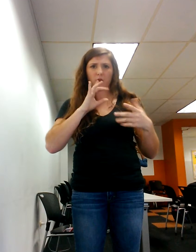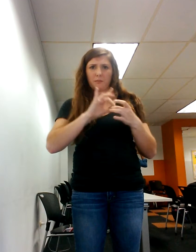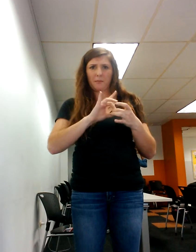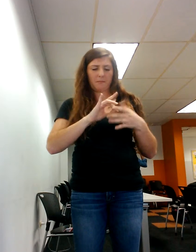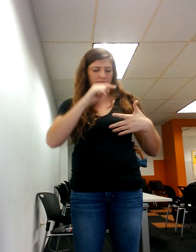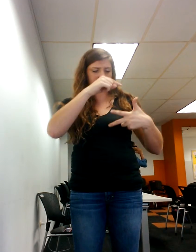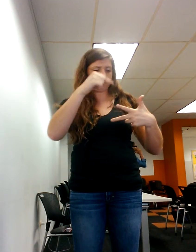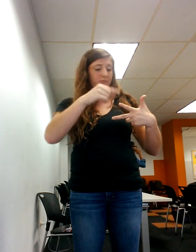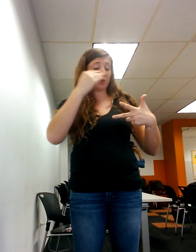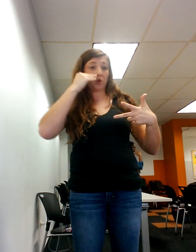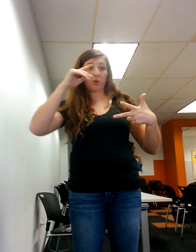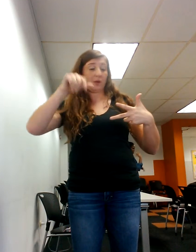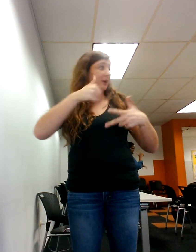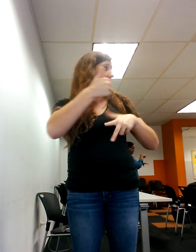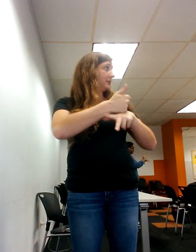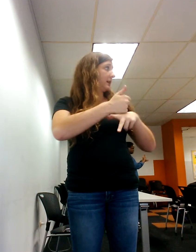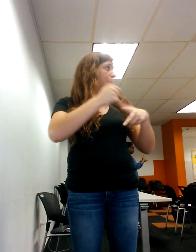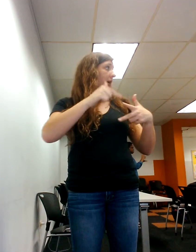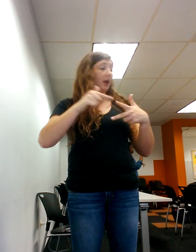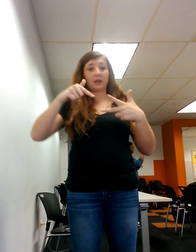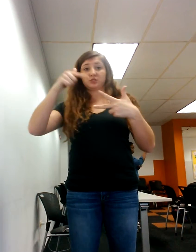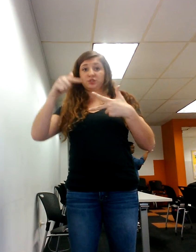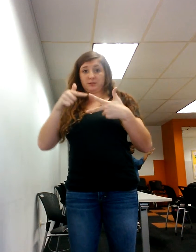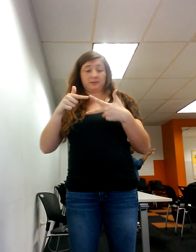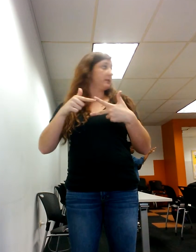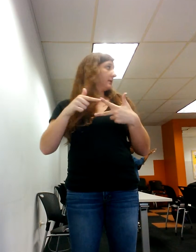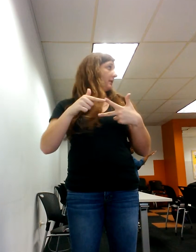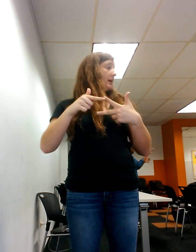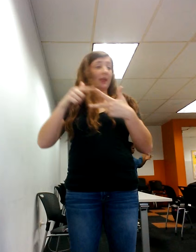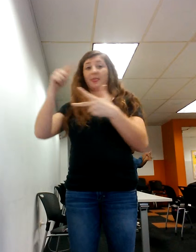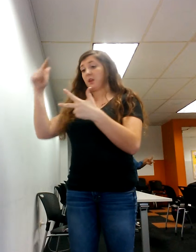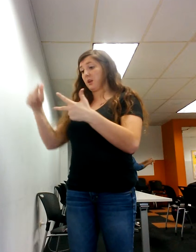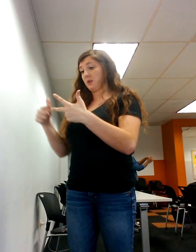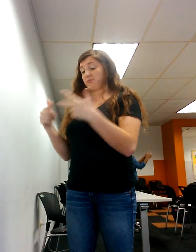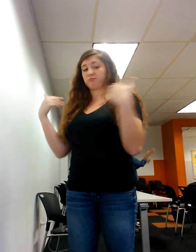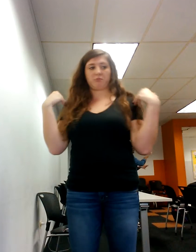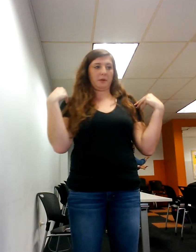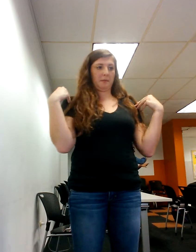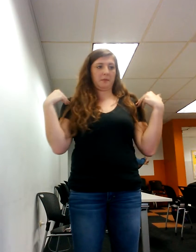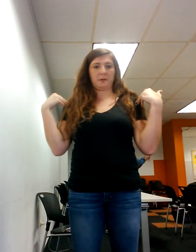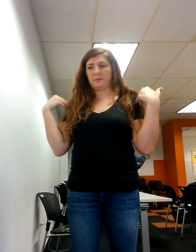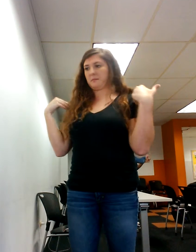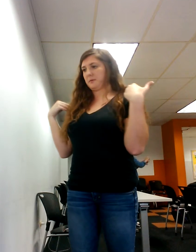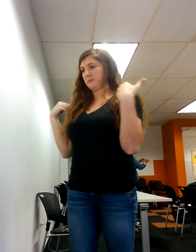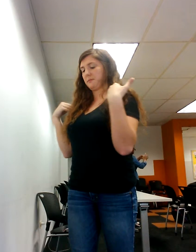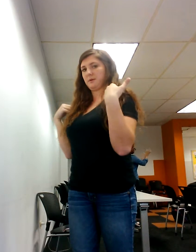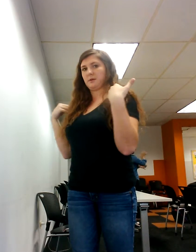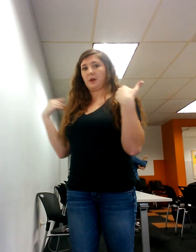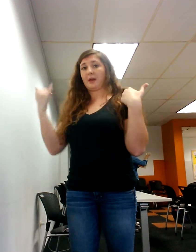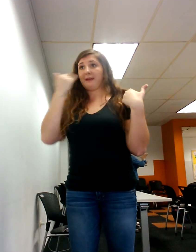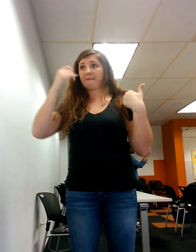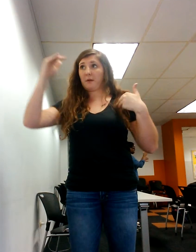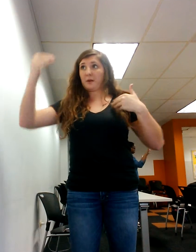here, and then I shifted over here, then I shifted into this space. When I'm introducing something, I'm in